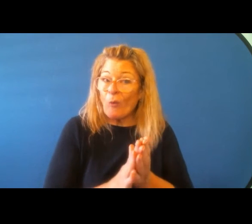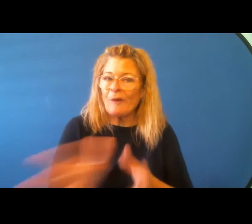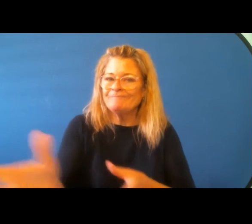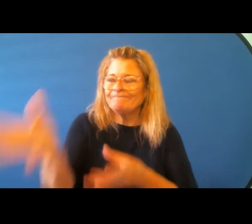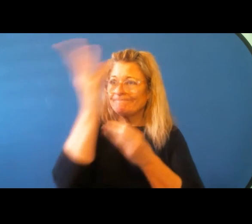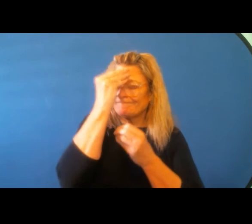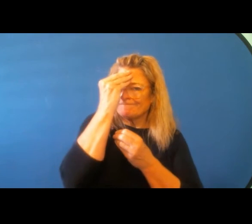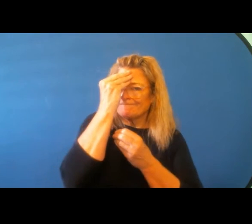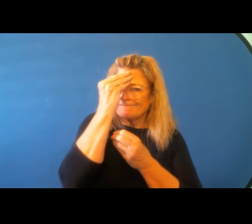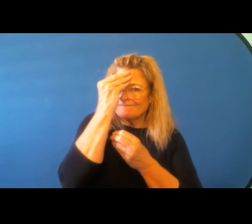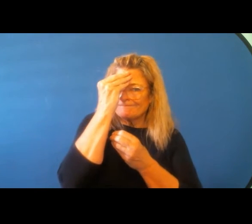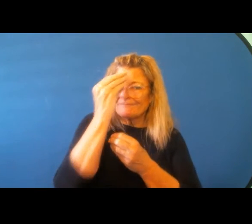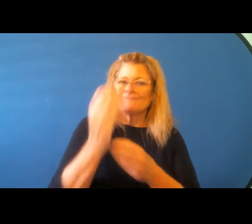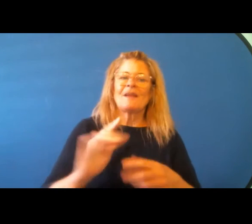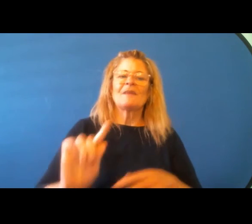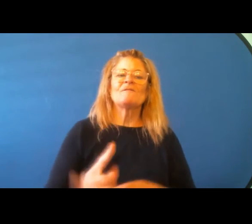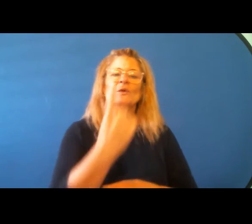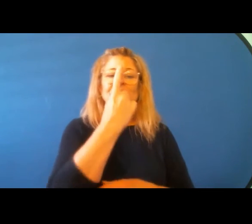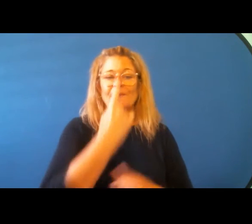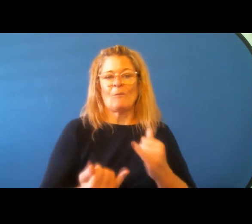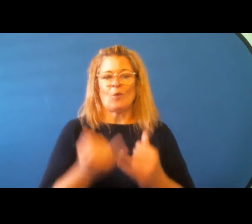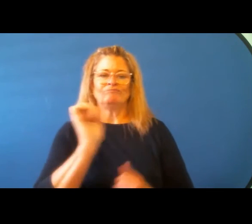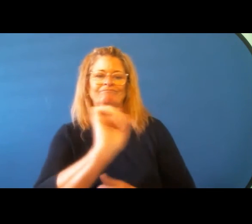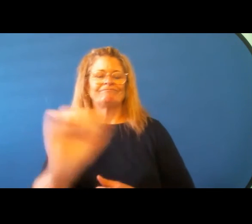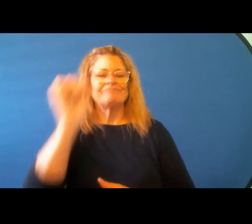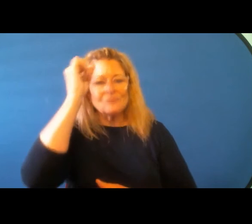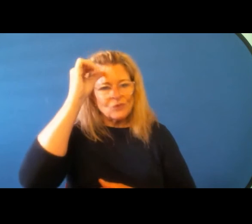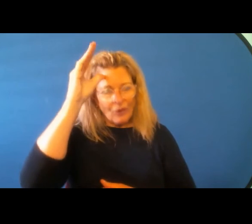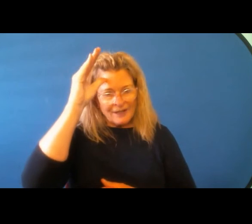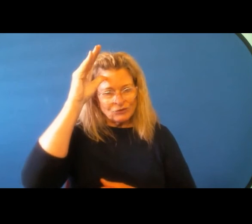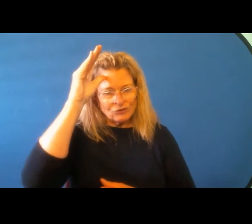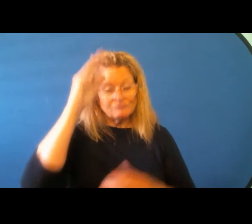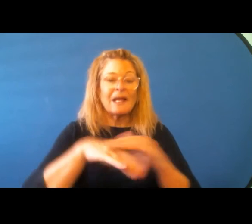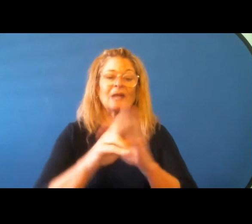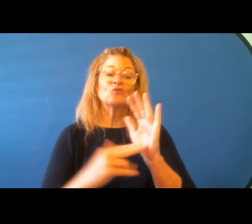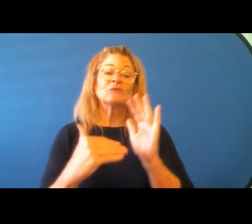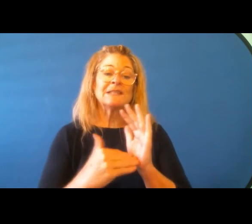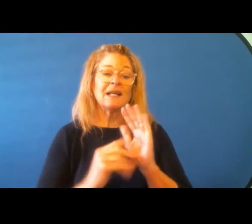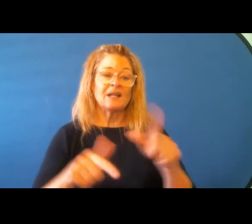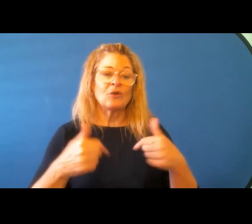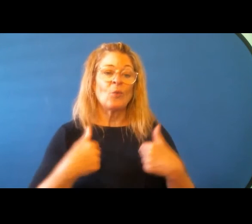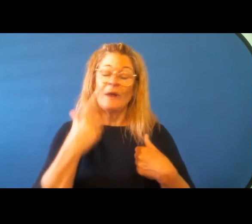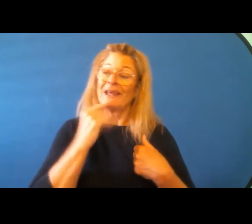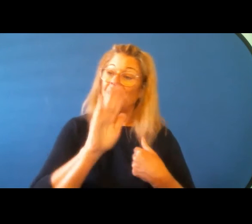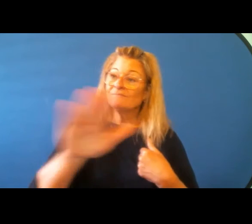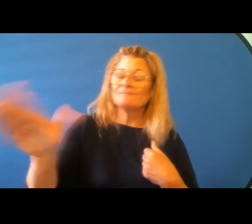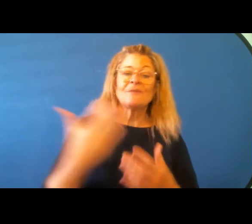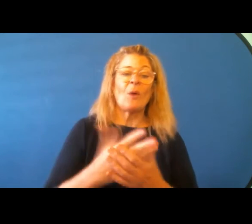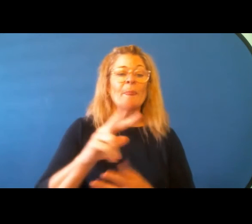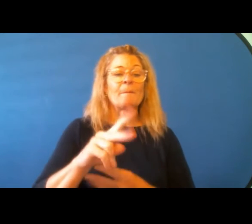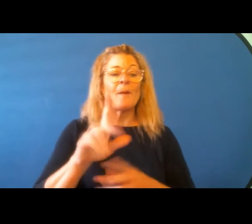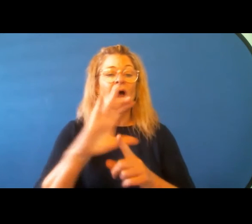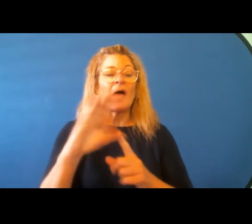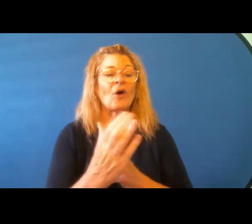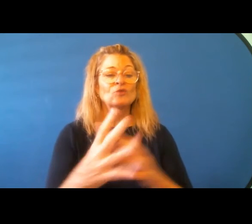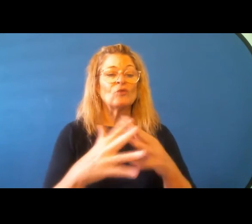in the New Zealand context, I believe we have a prime opportunity to call on the bicultural values that have characterised who we